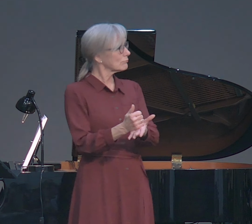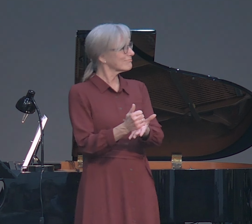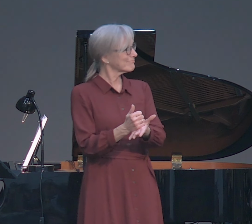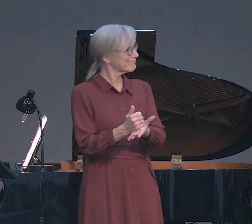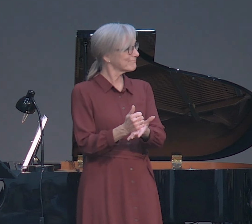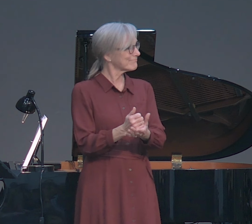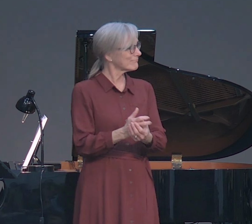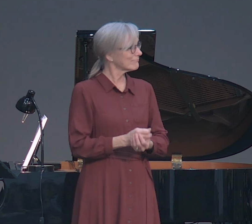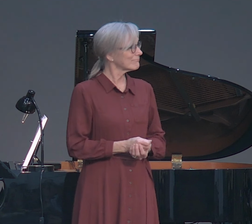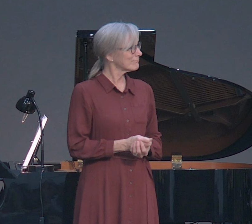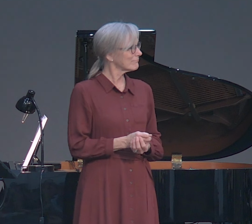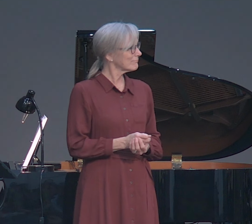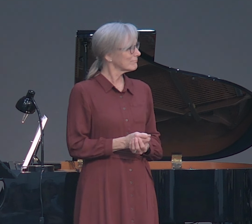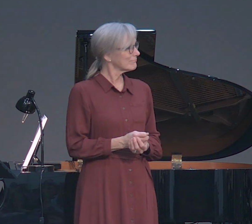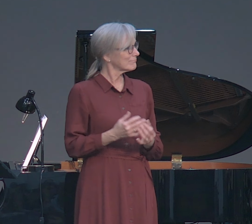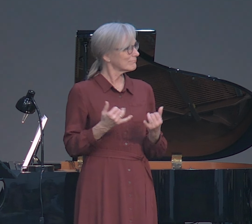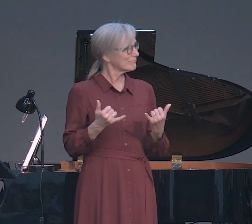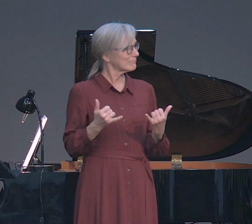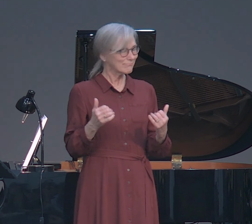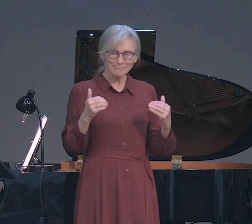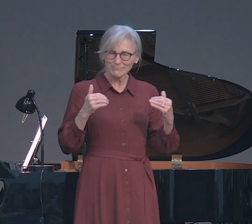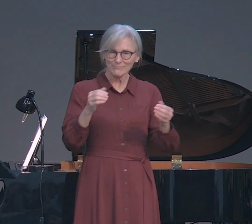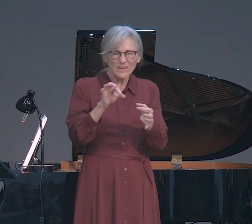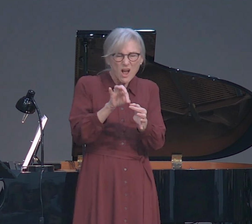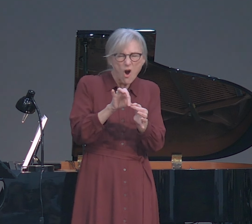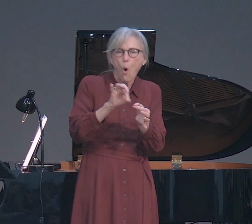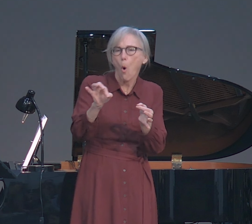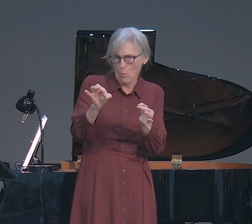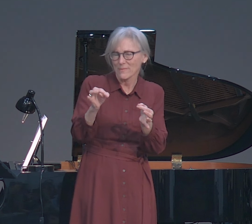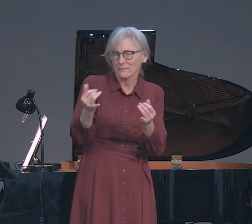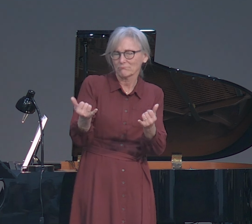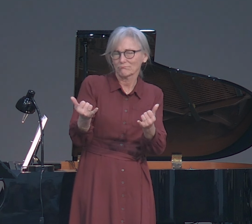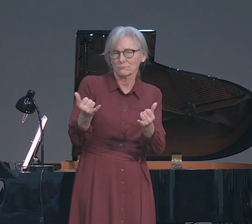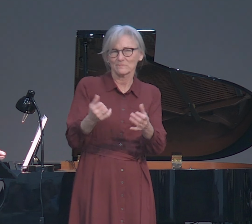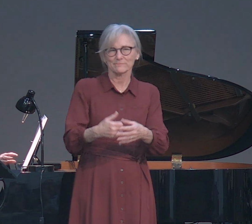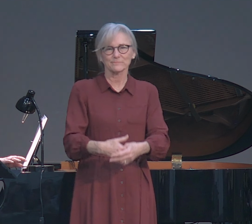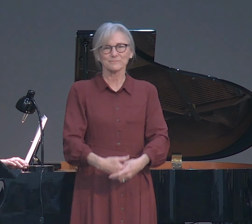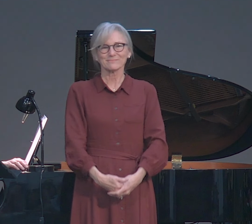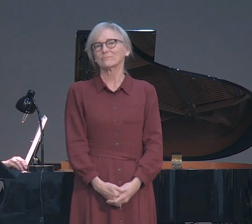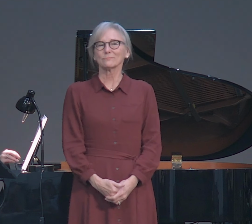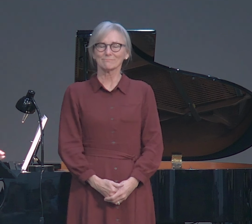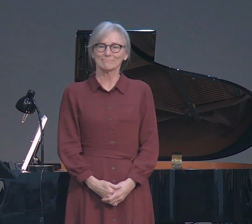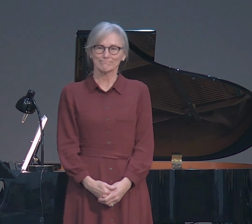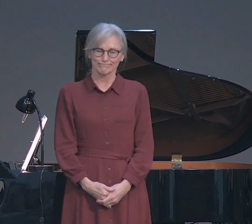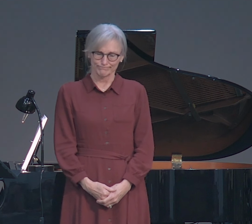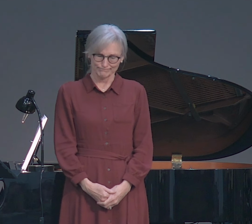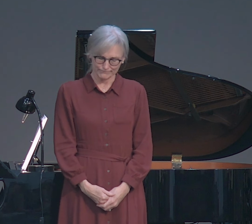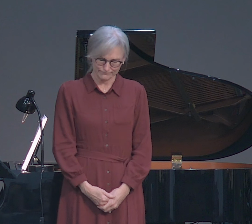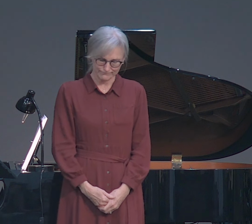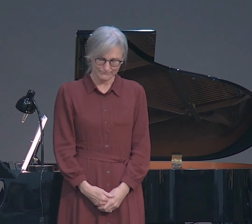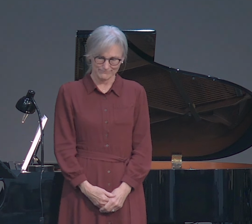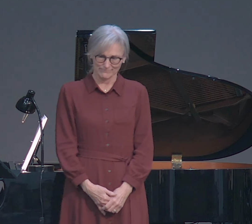Amen. Would you, with me, we can all open these elements together real quick. Let's do that.